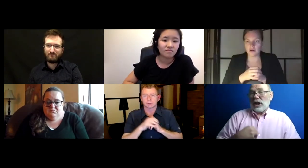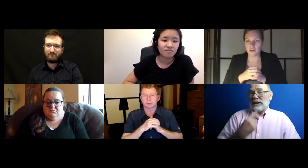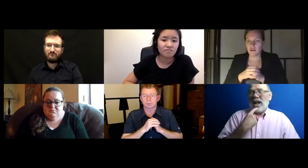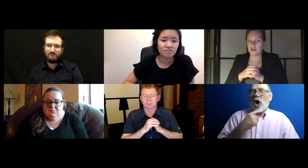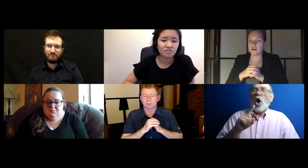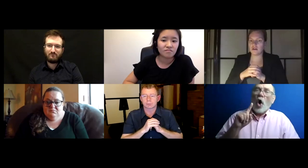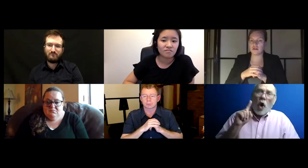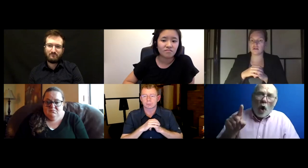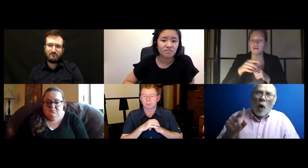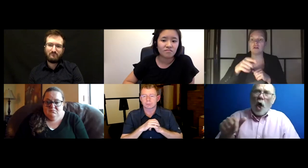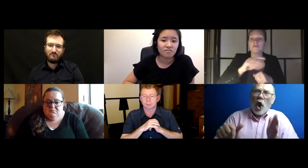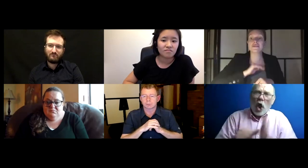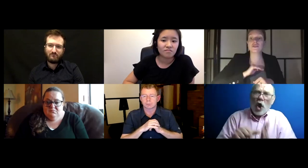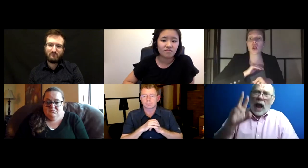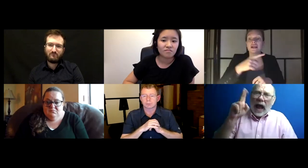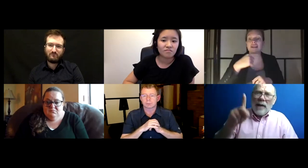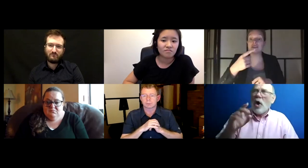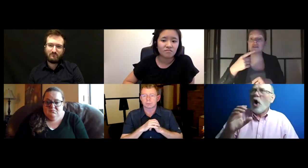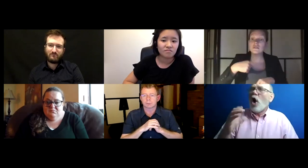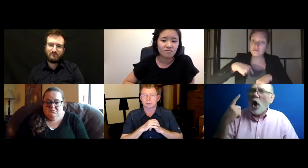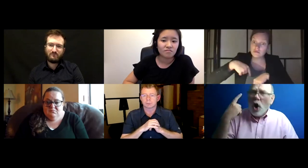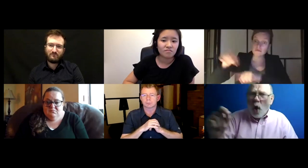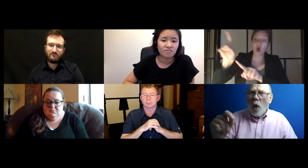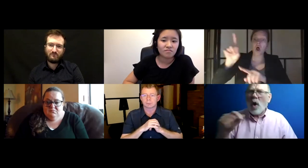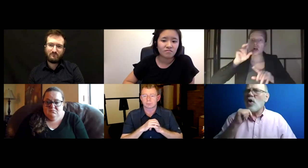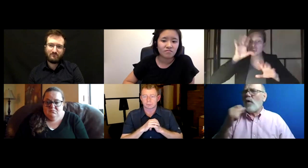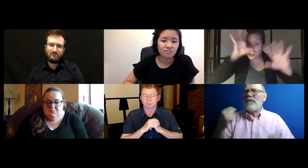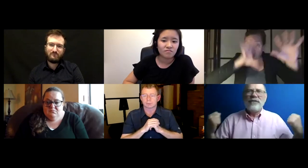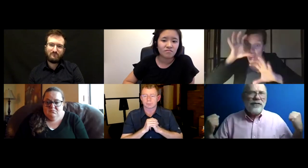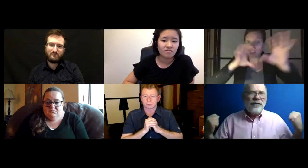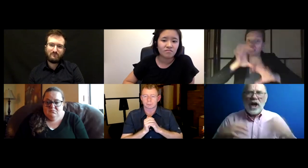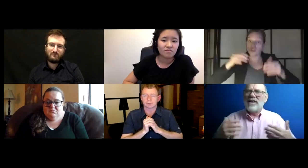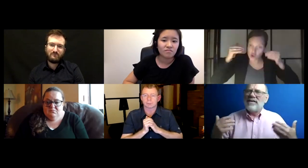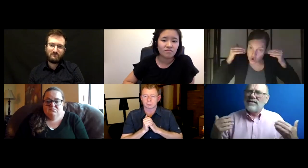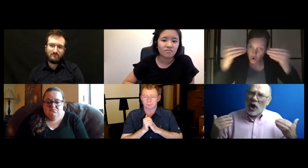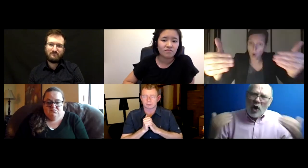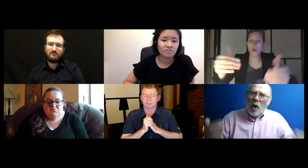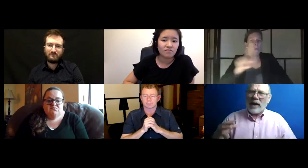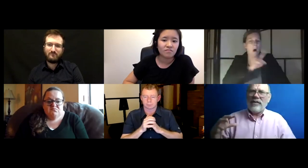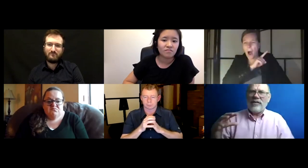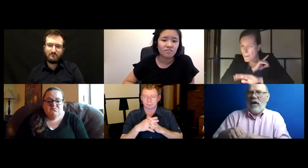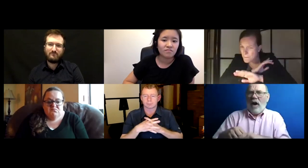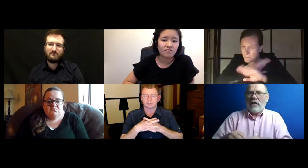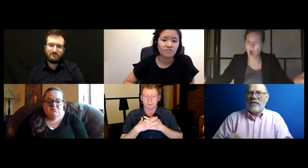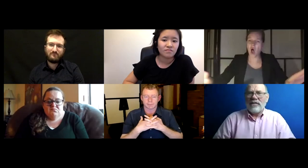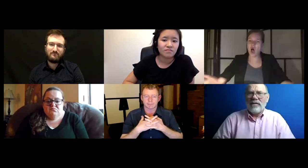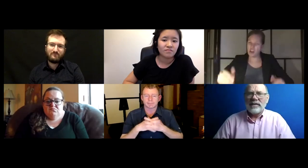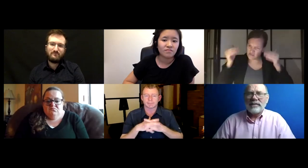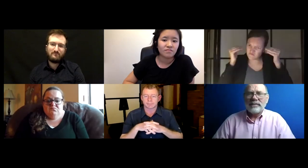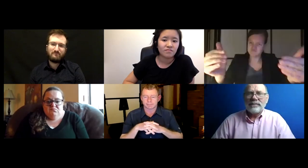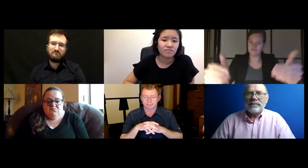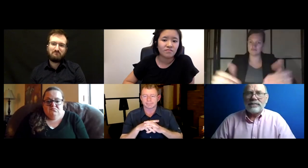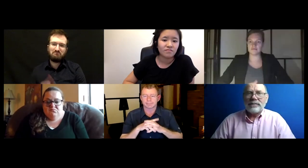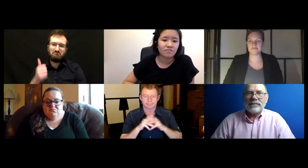And as Michelle just said, get out there, look things up, try things, don't be afraid, get